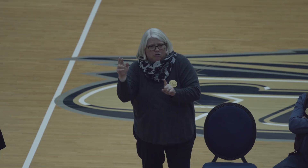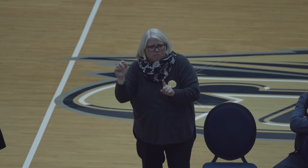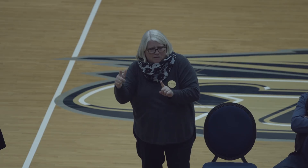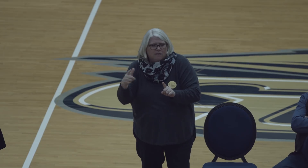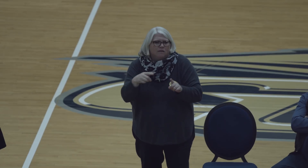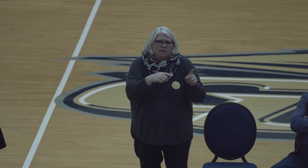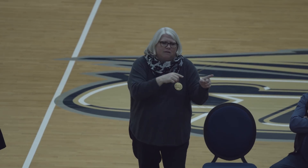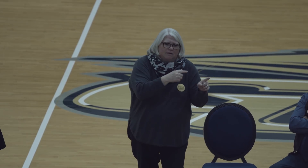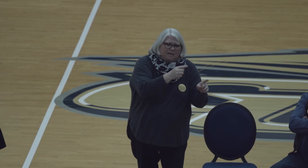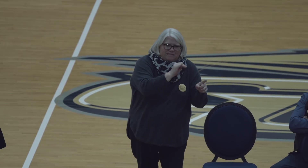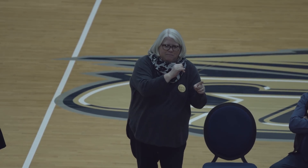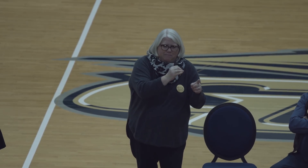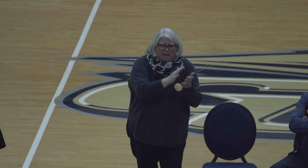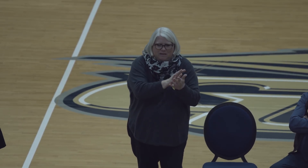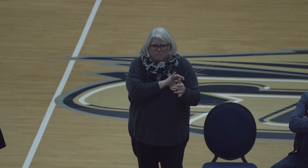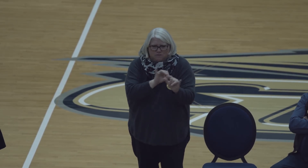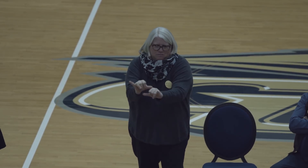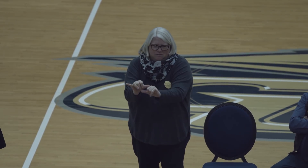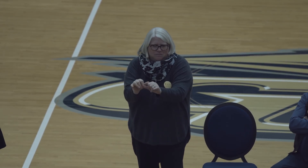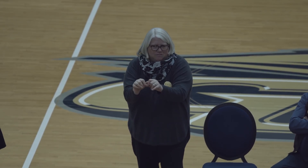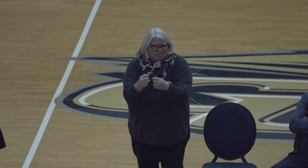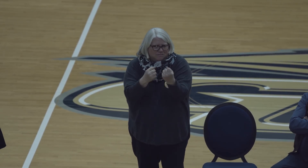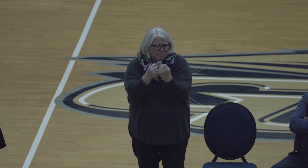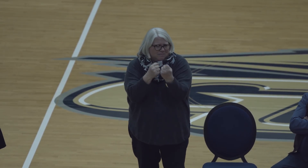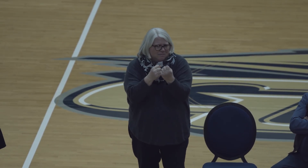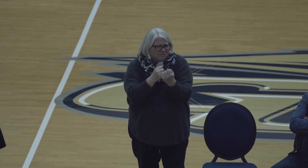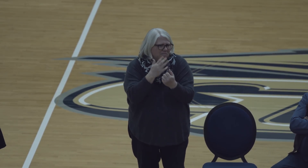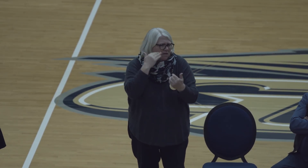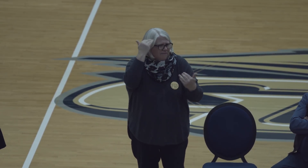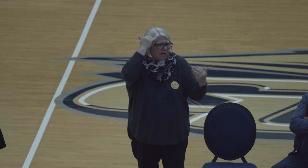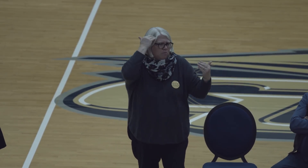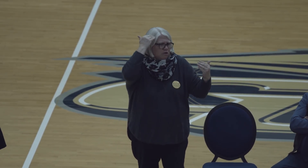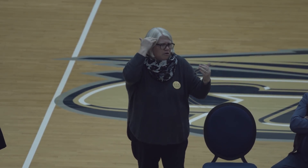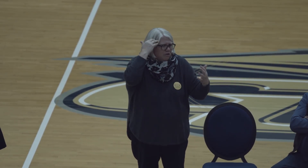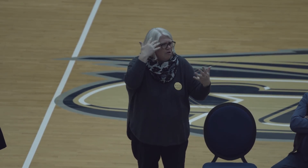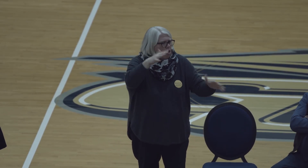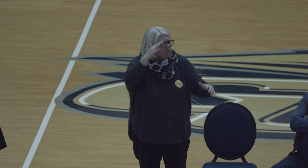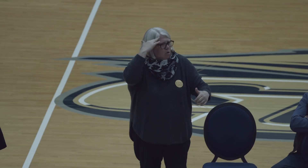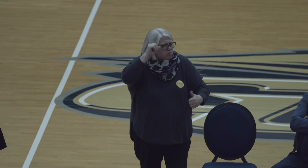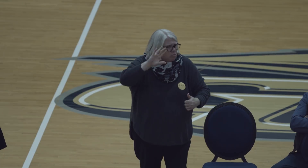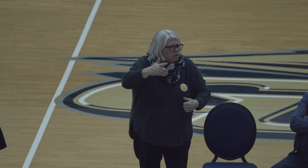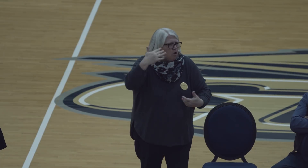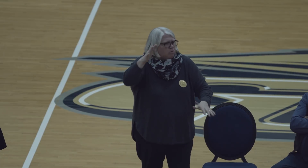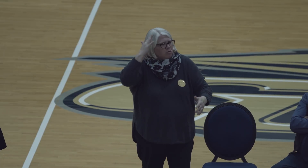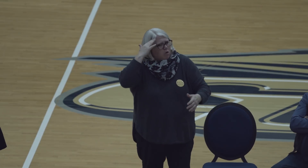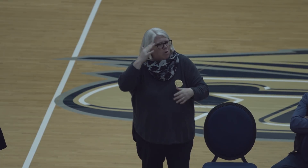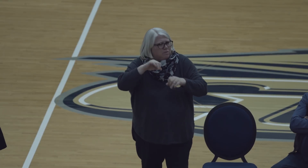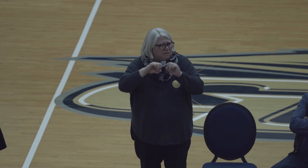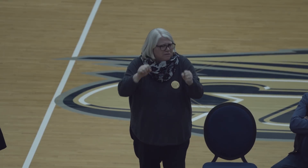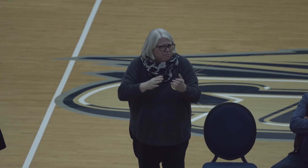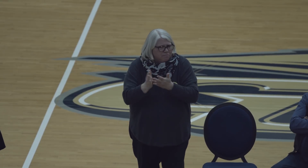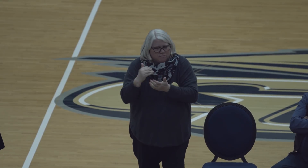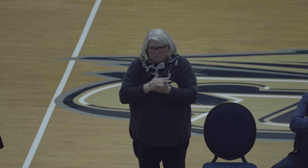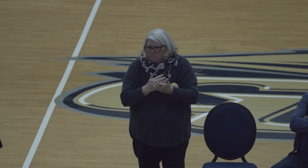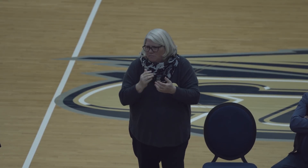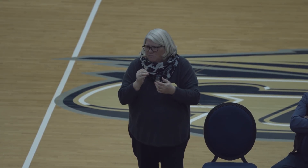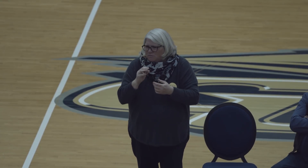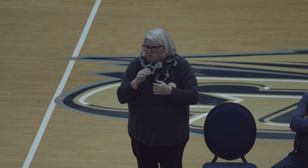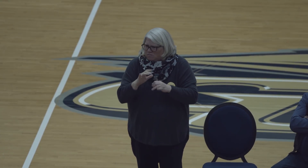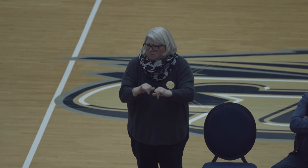for the SBG at the time as well, and then I was asked by Tim to stay here in that position because I already knew SBG and